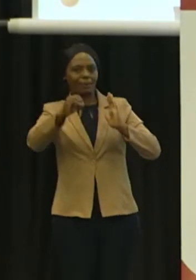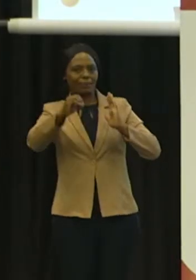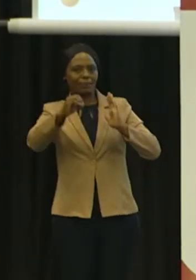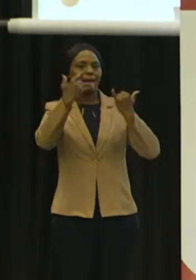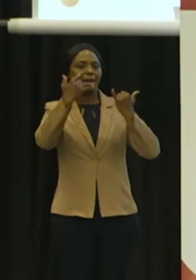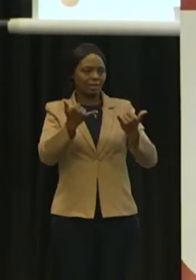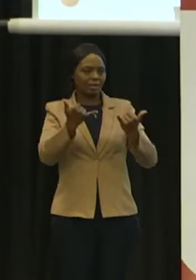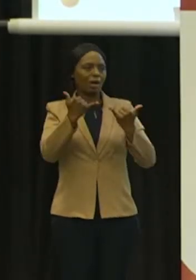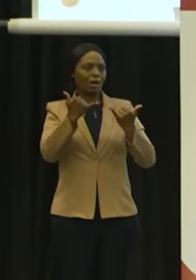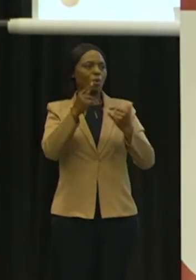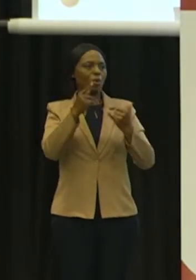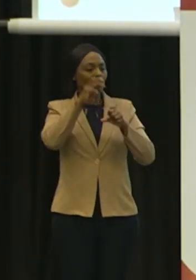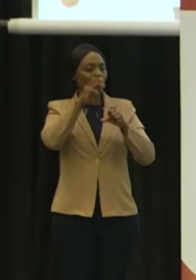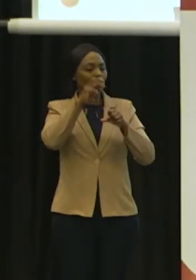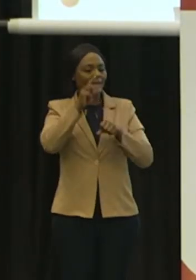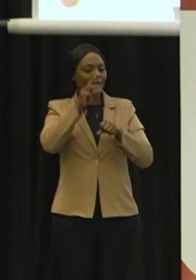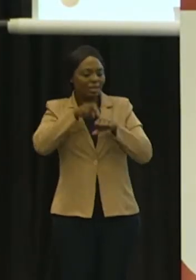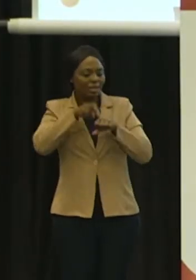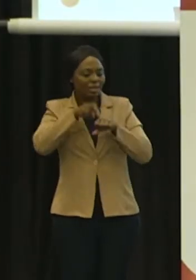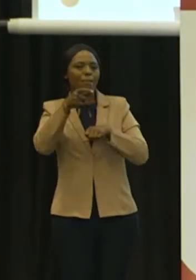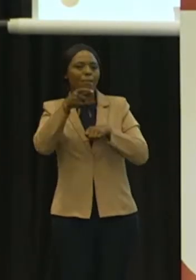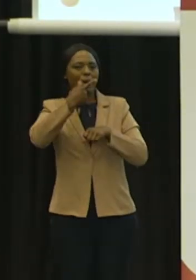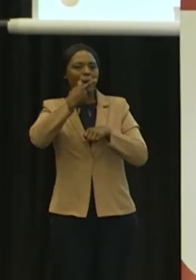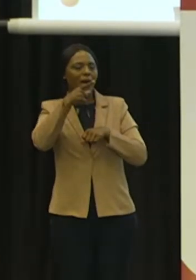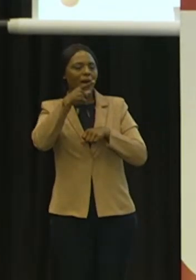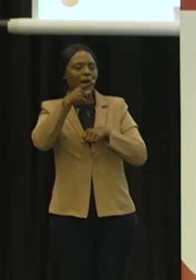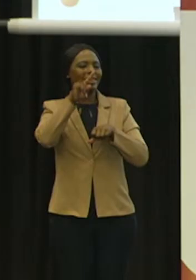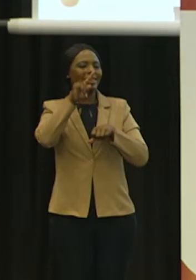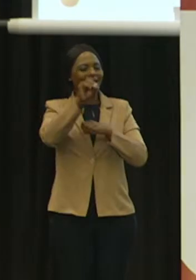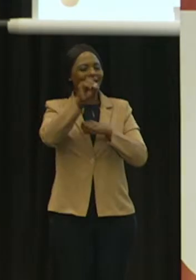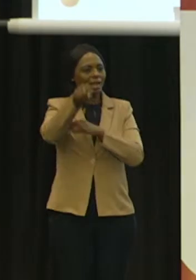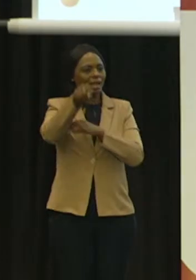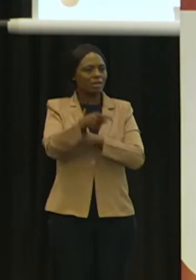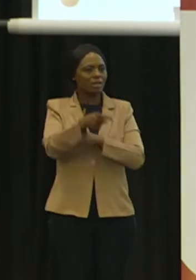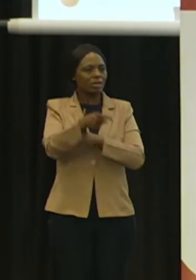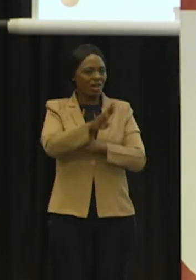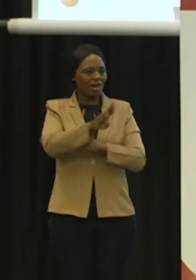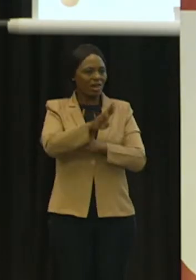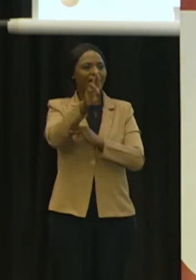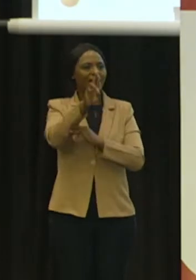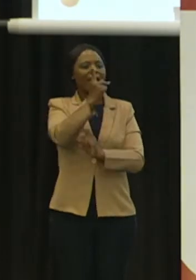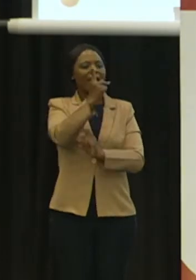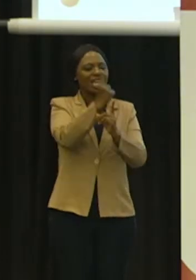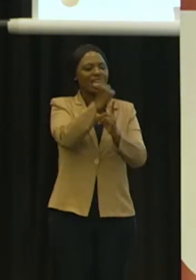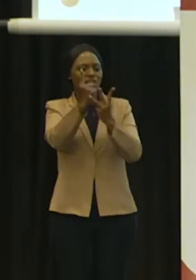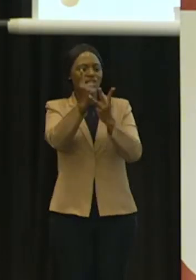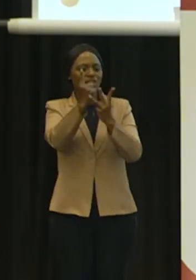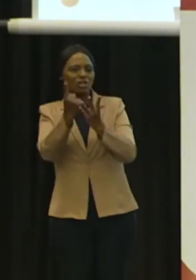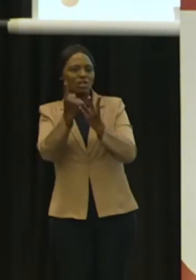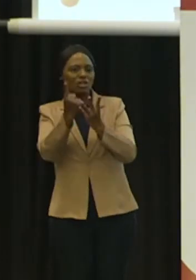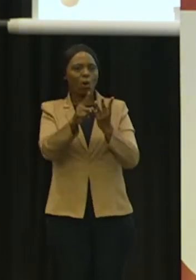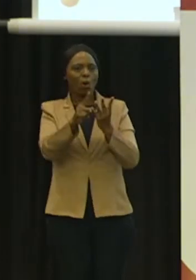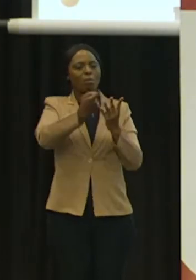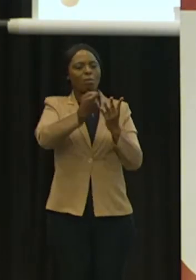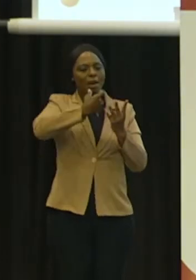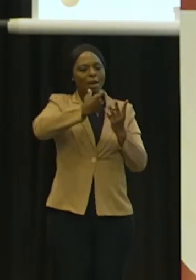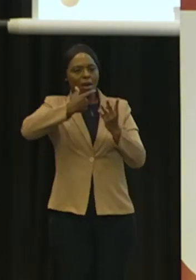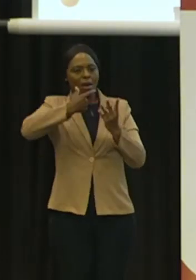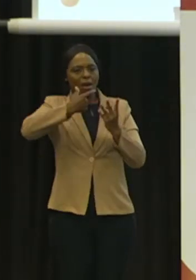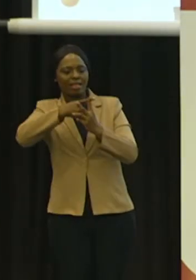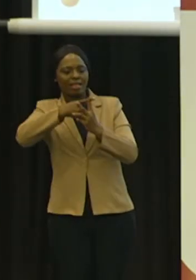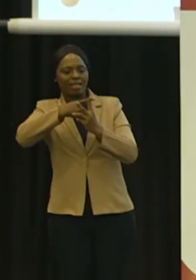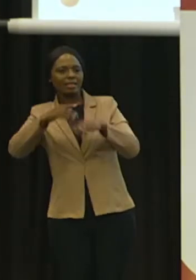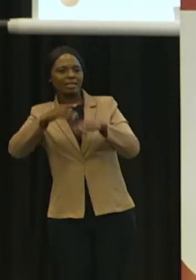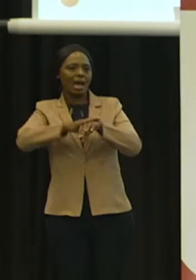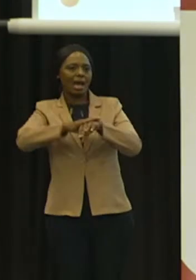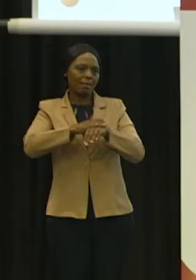with medication that is approximately 30,000 Rand per patient for a 3-course medical treatment. And where are we getting the